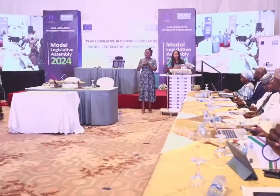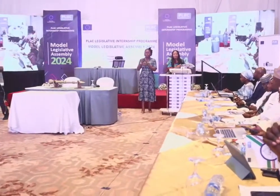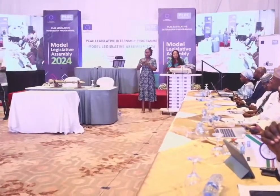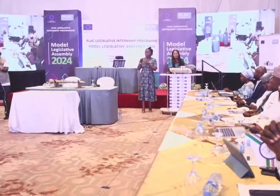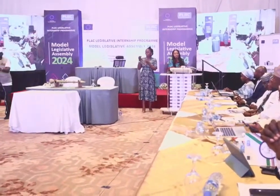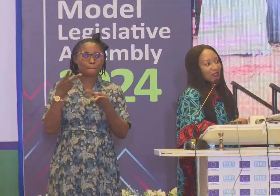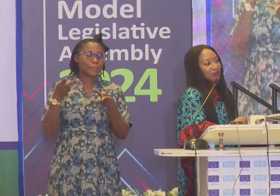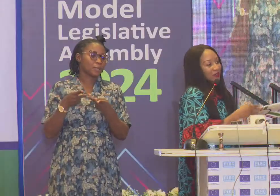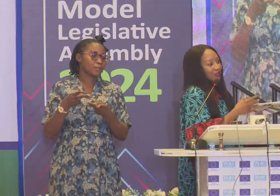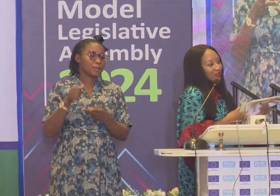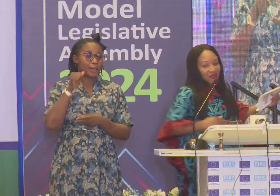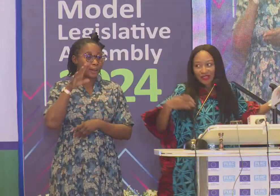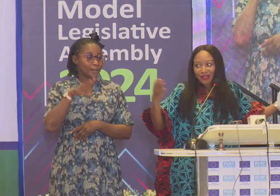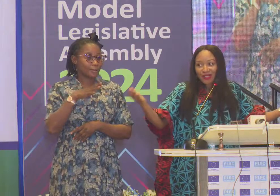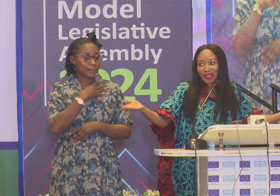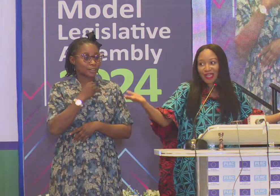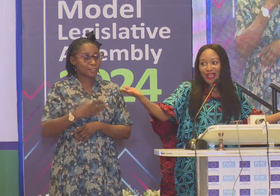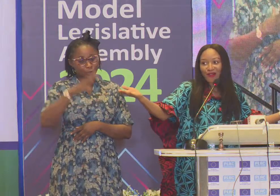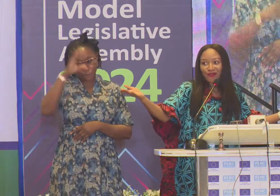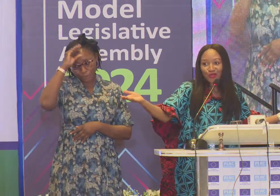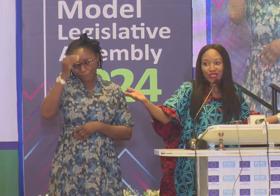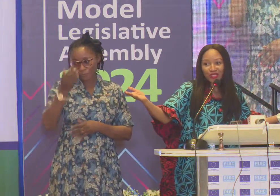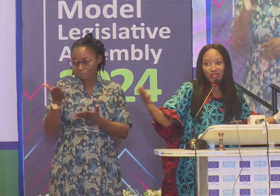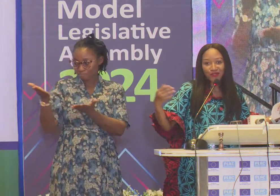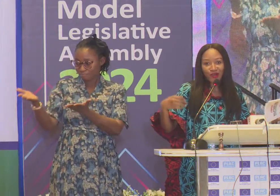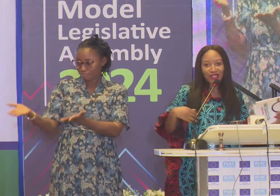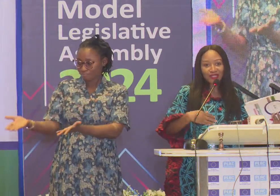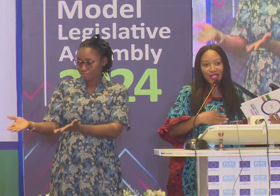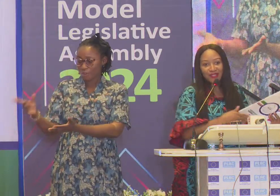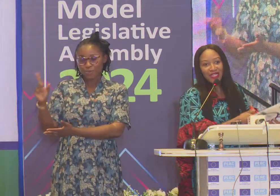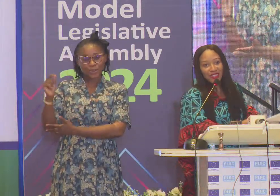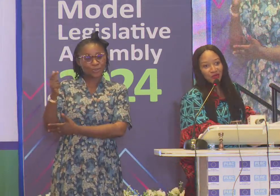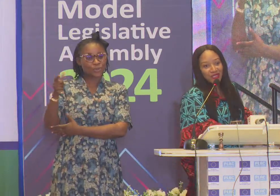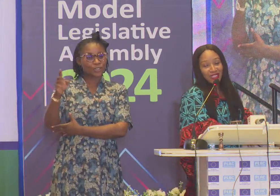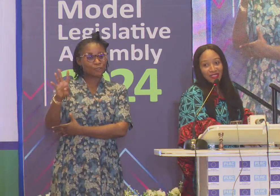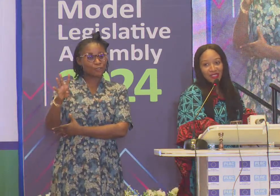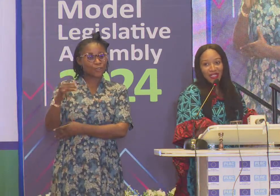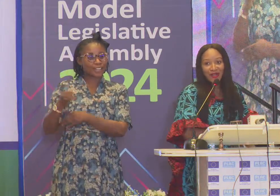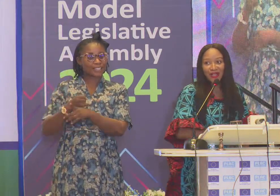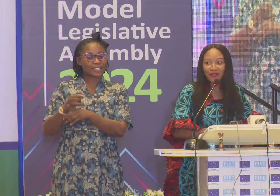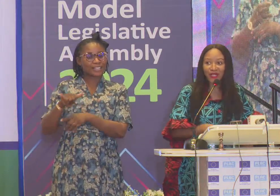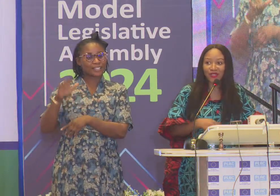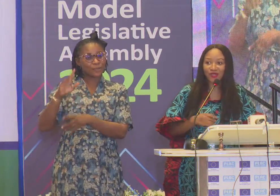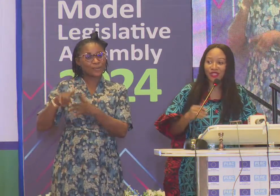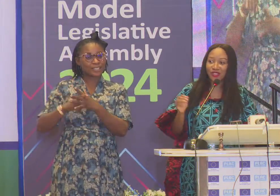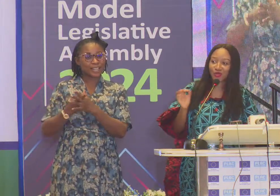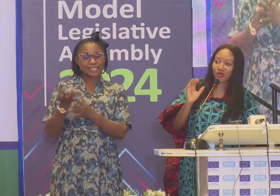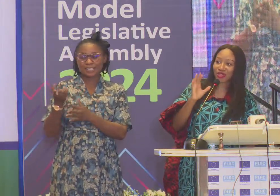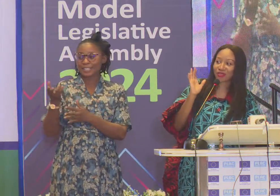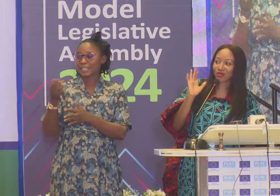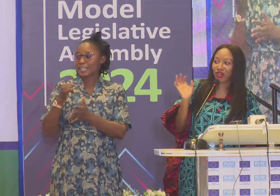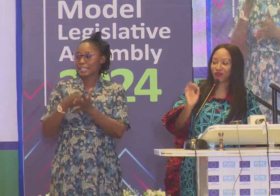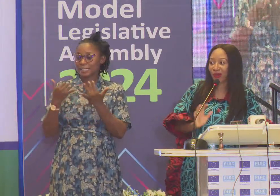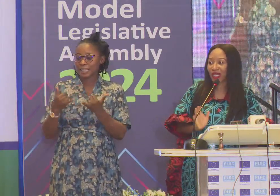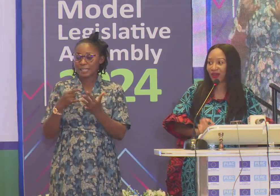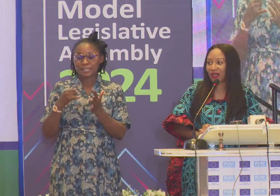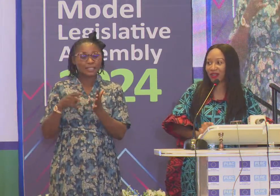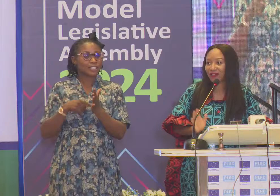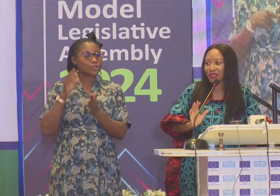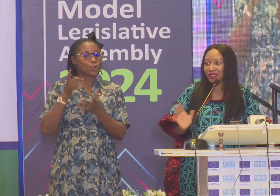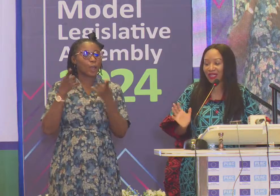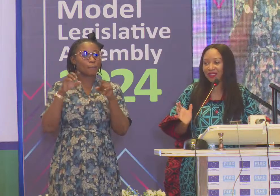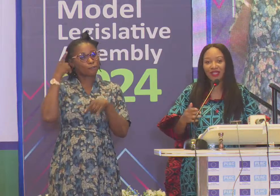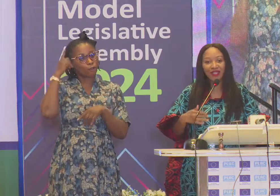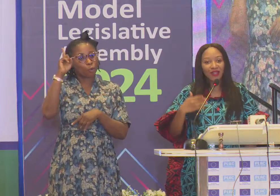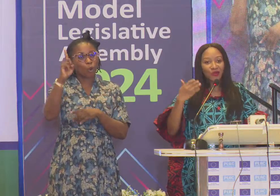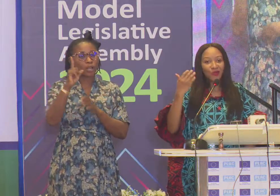and gentlemen, here are 2024 interns, and they will be starting their reenactments. This will just go on for 1 hour. After